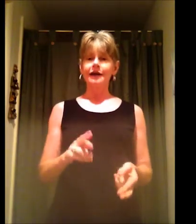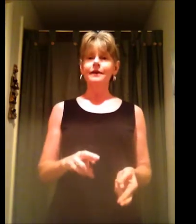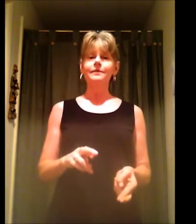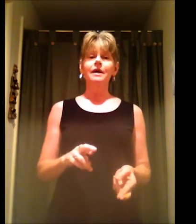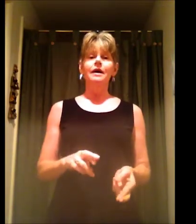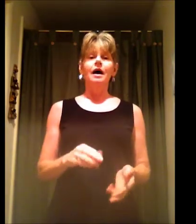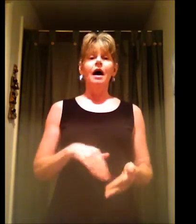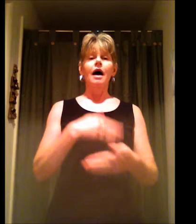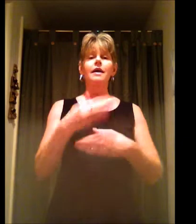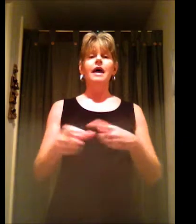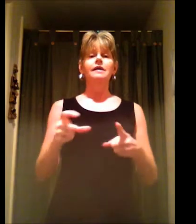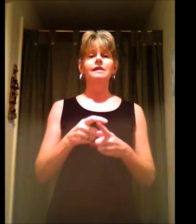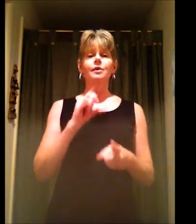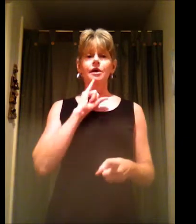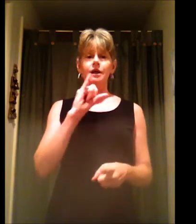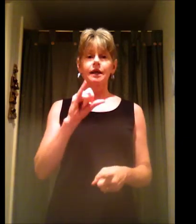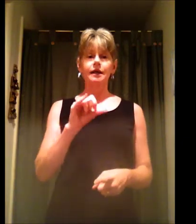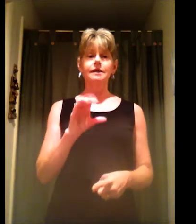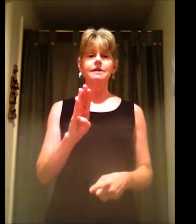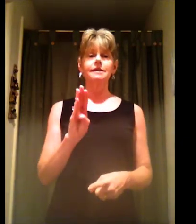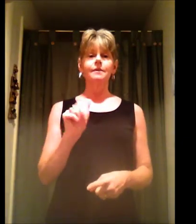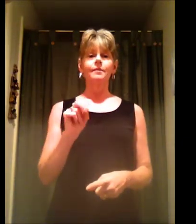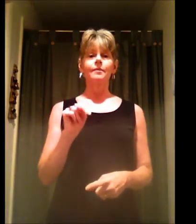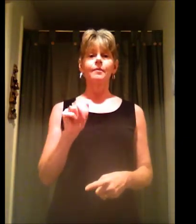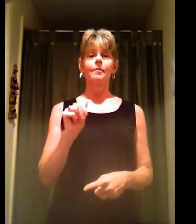Okay, next word is